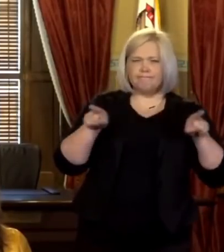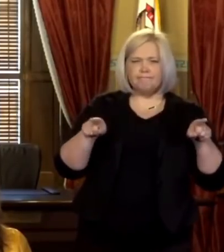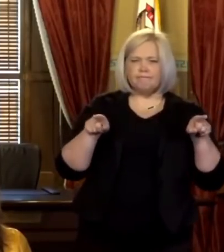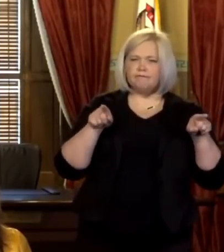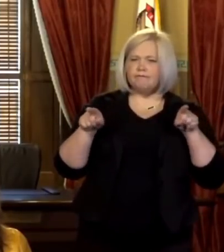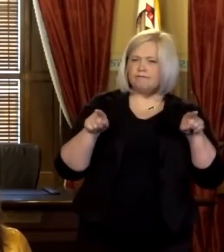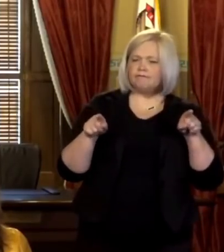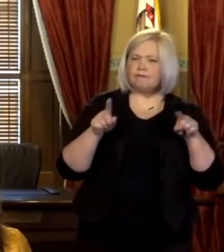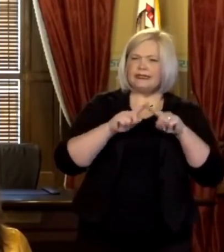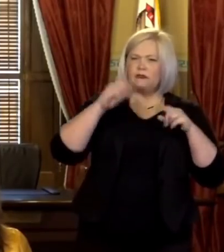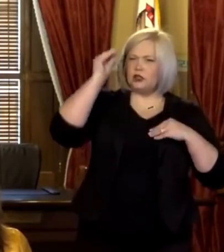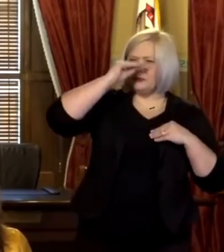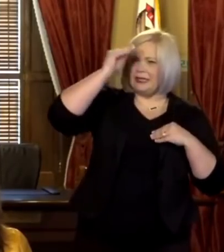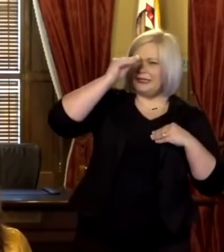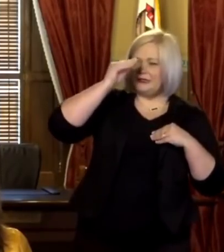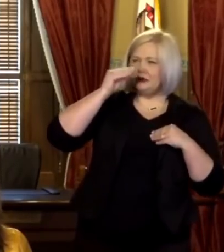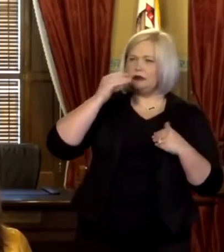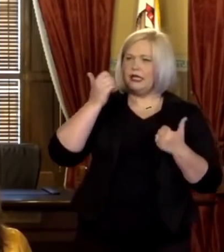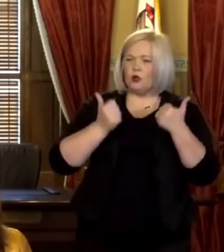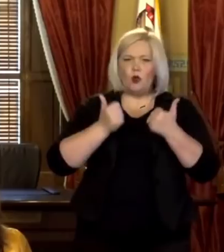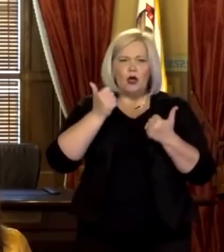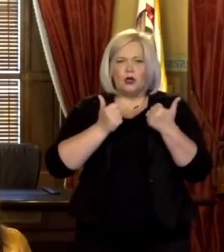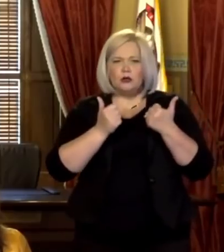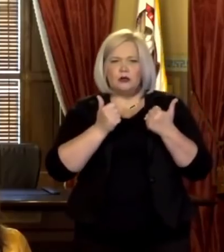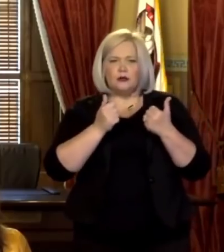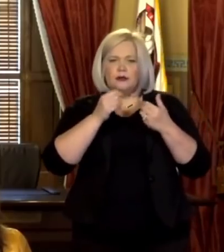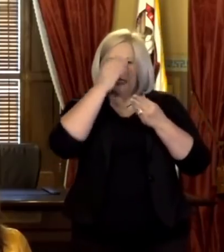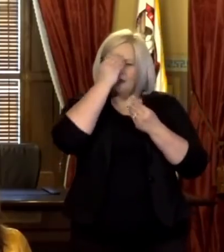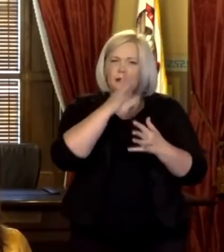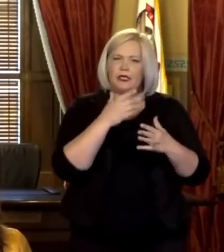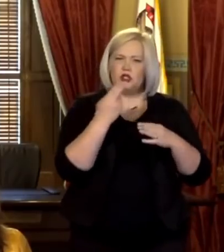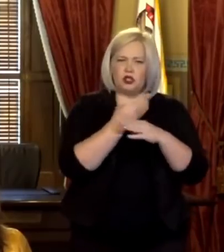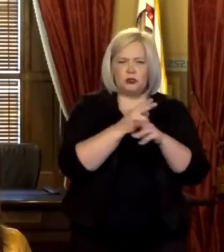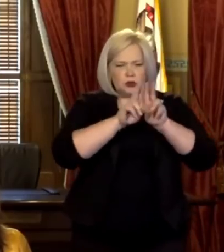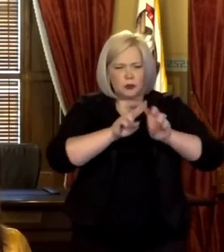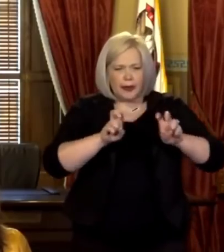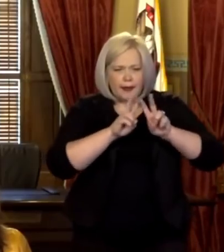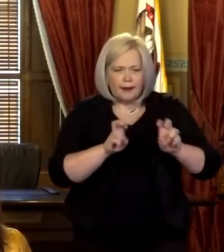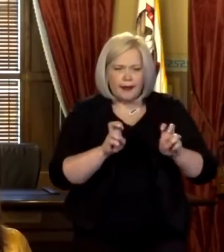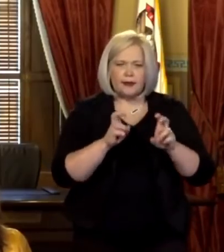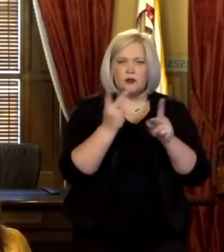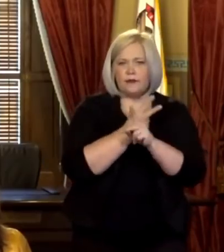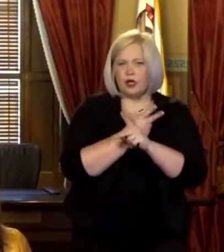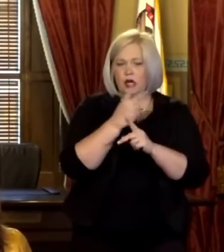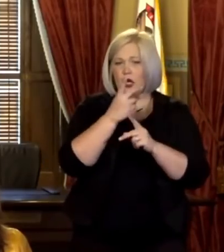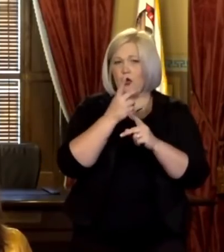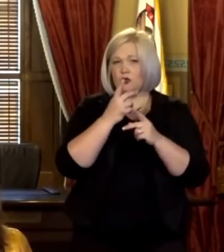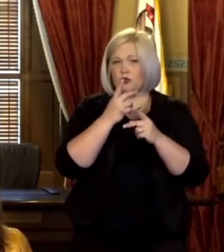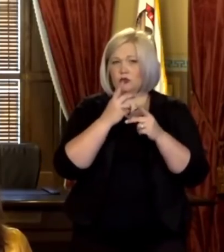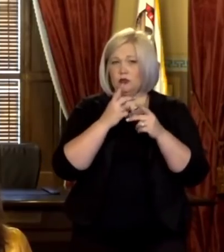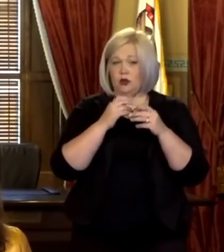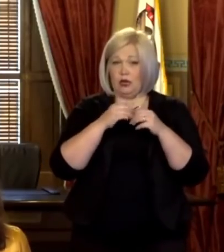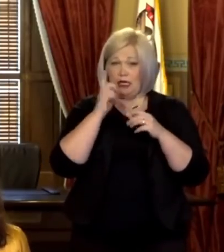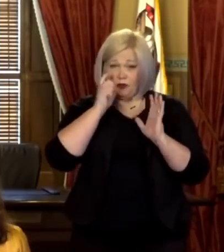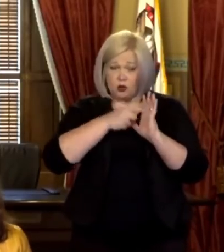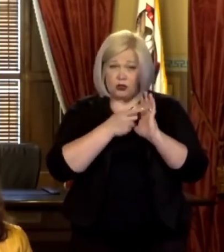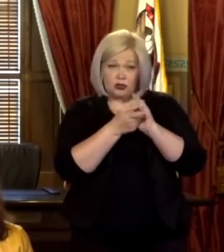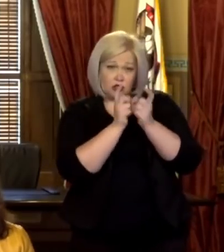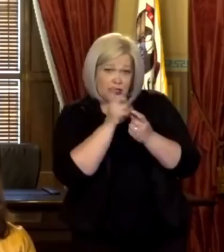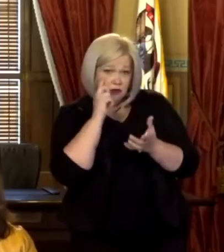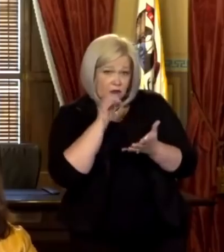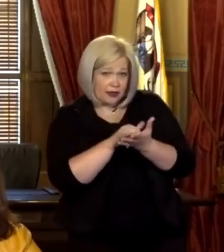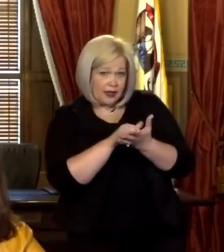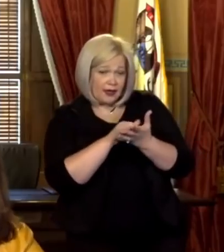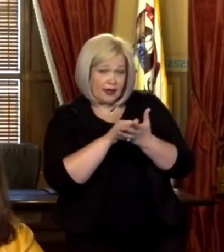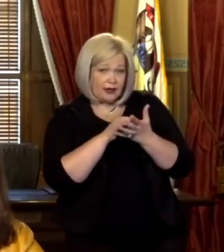difference, and what models are you looking at to inform your decisions, and have you been seeing changes in those models? So a